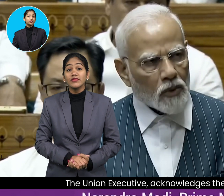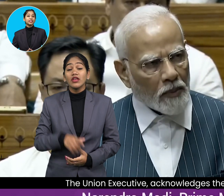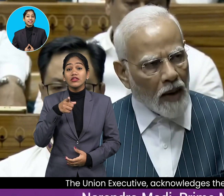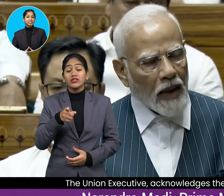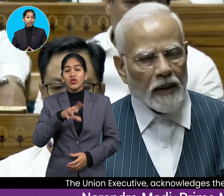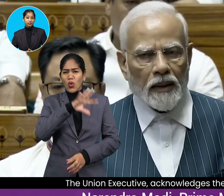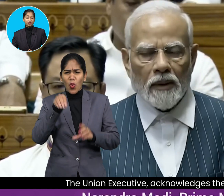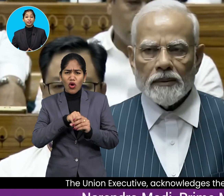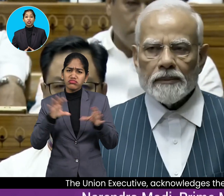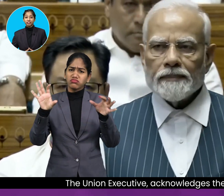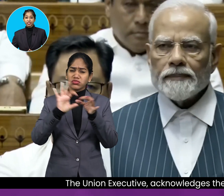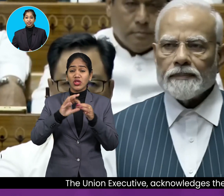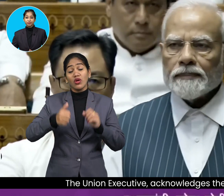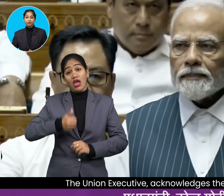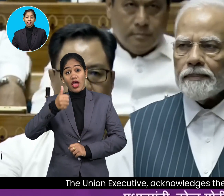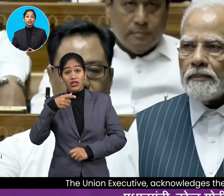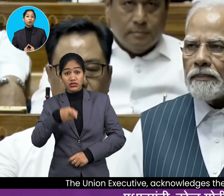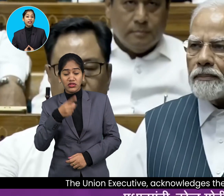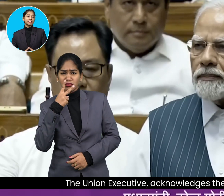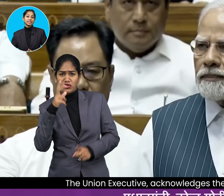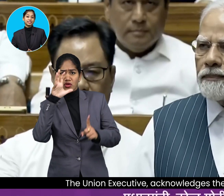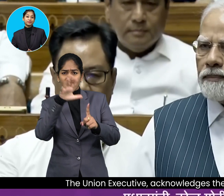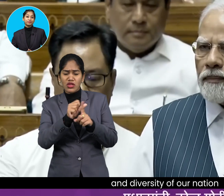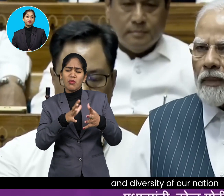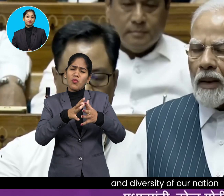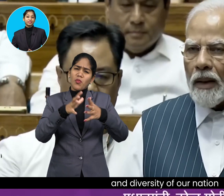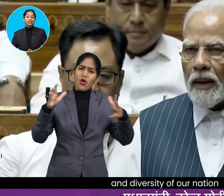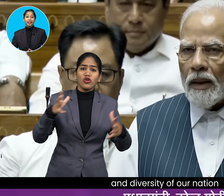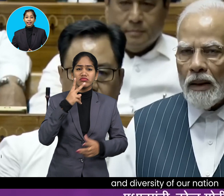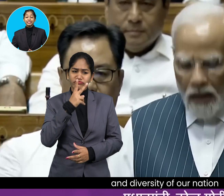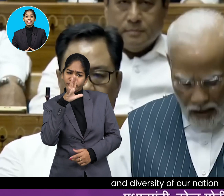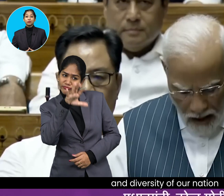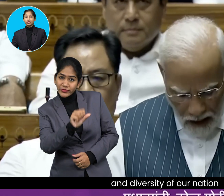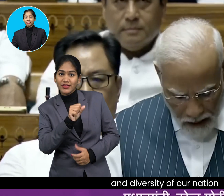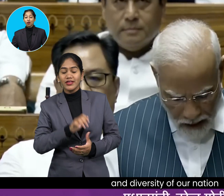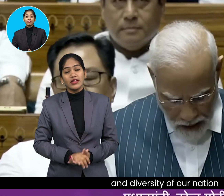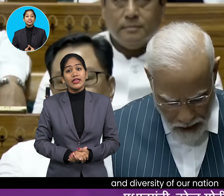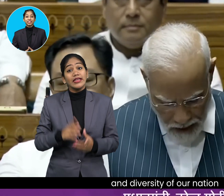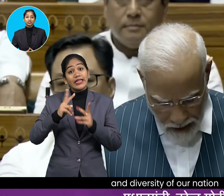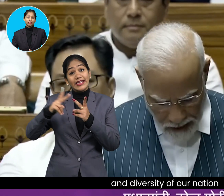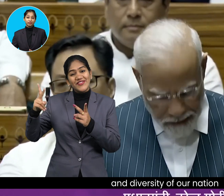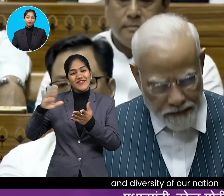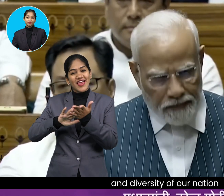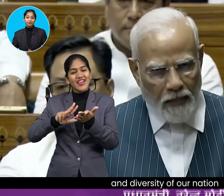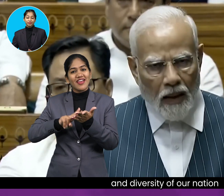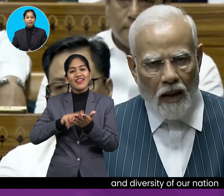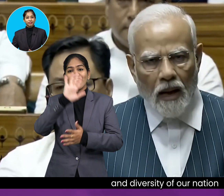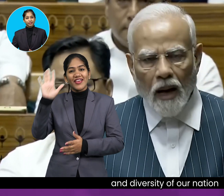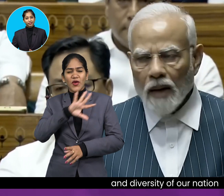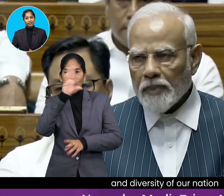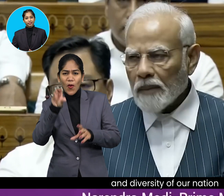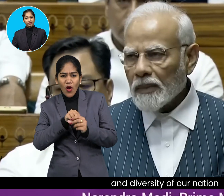The Union Executive acknowledges the vastness and diversity of our nation